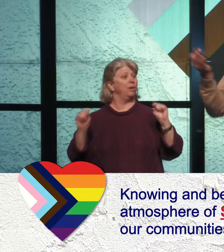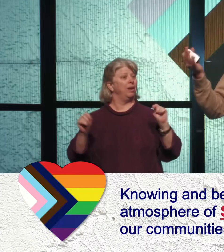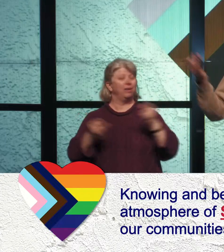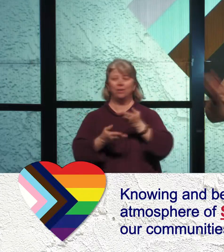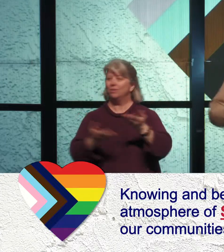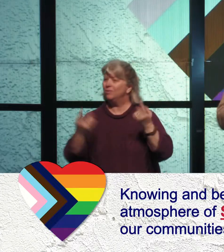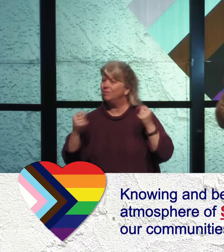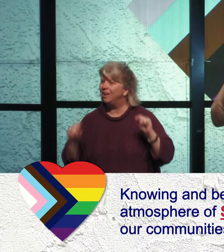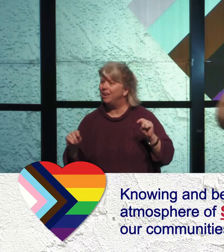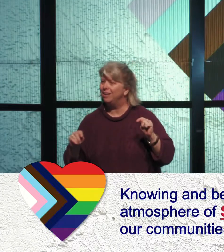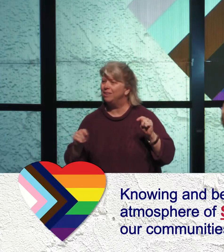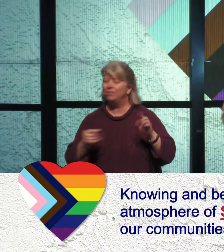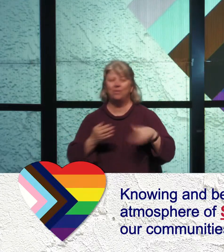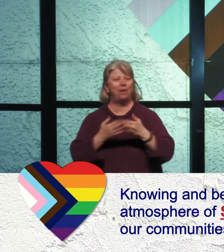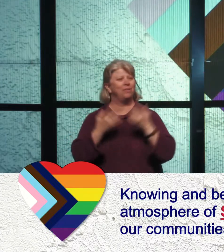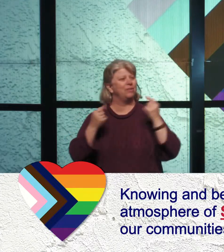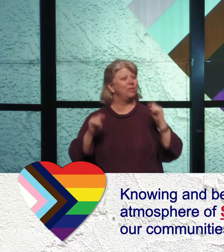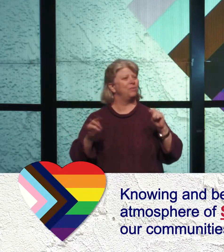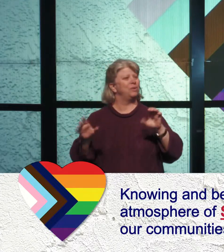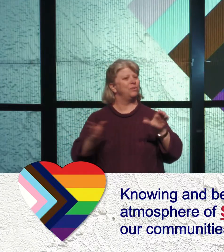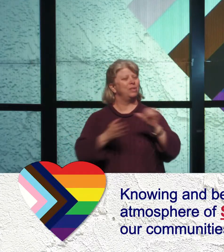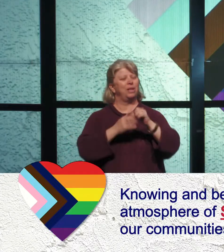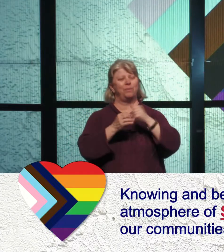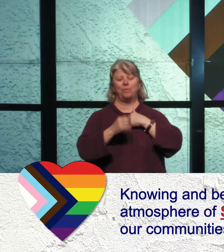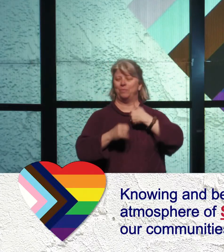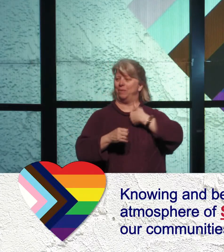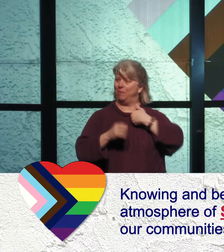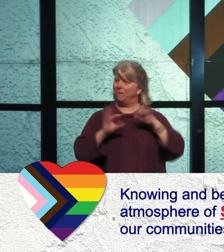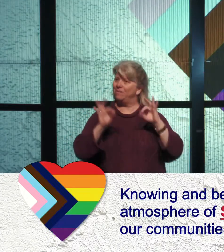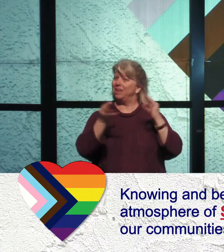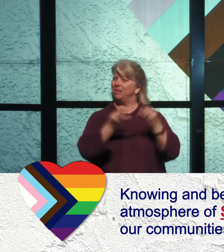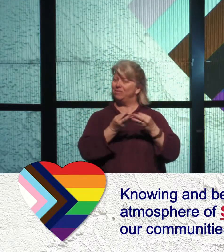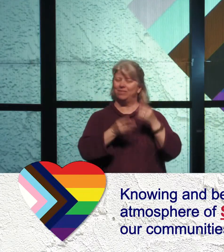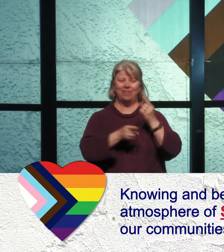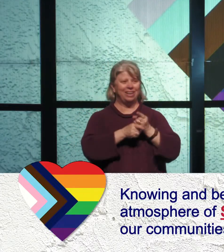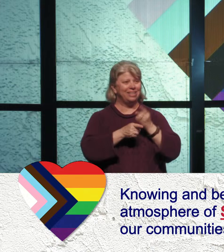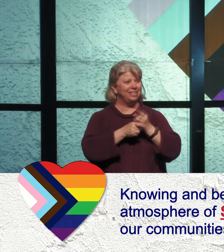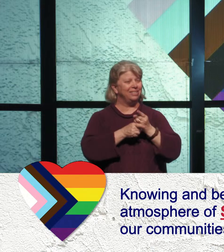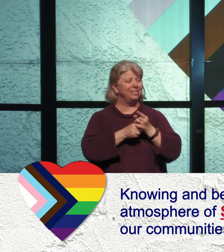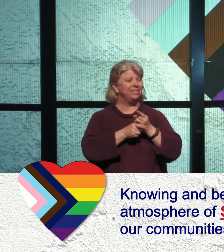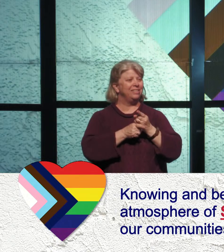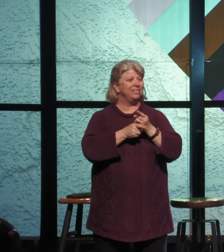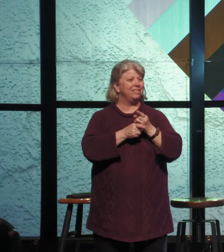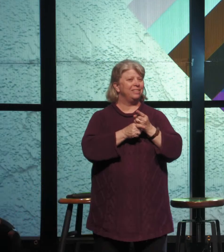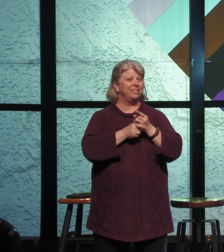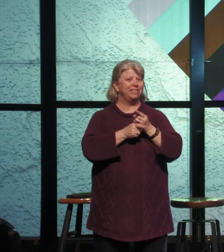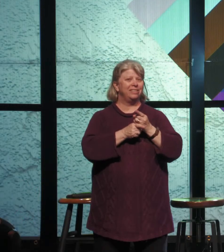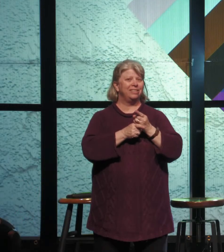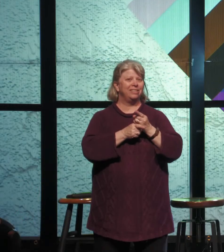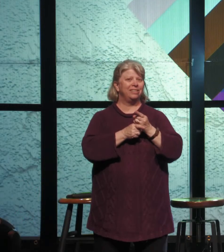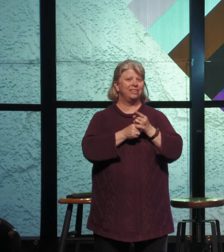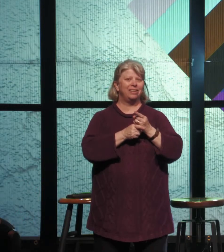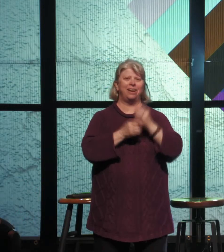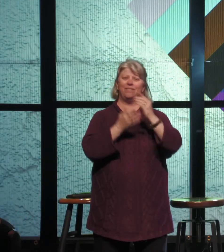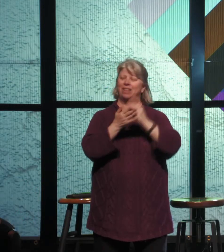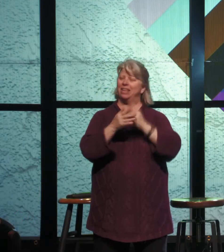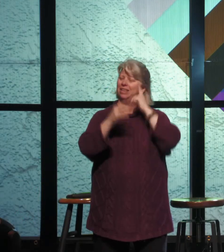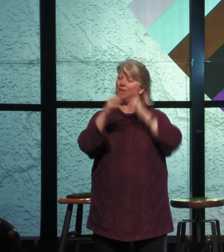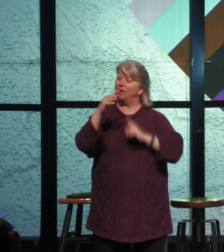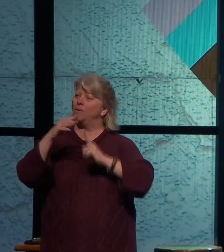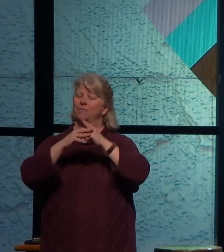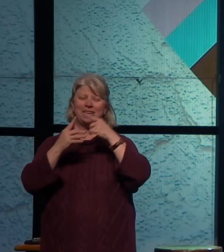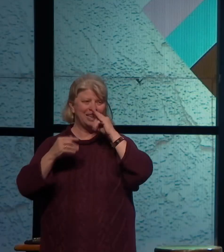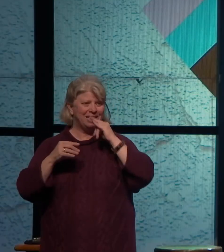you're trying, we're trying. I want to do that with my own family, right? I had this lesson that came to me with